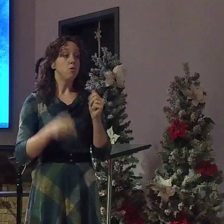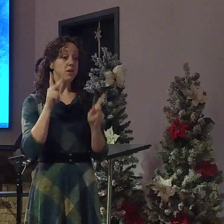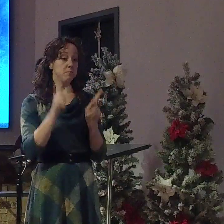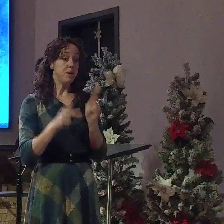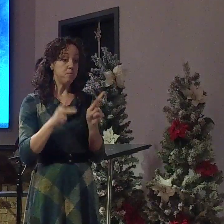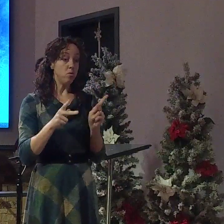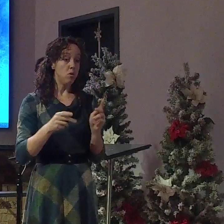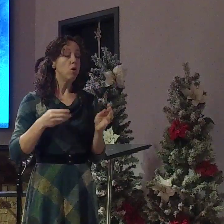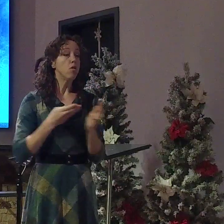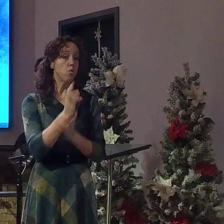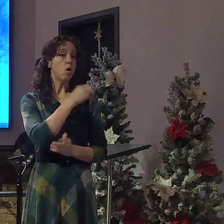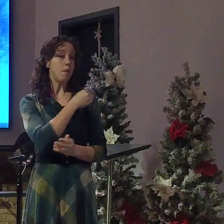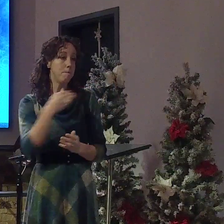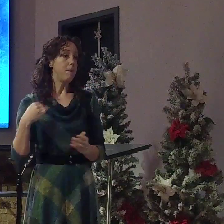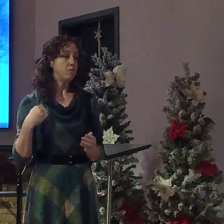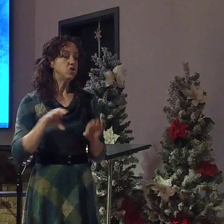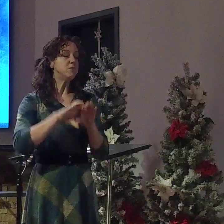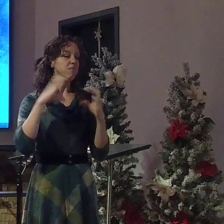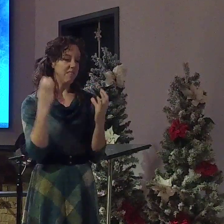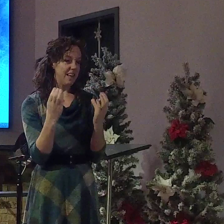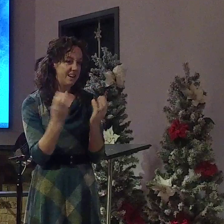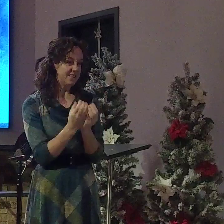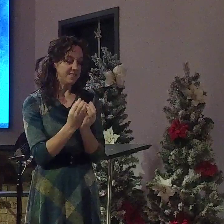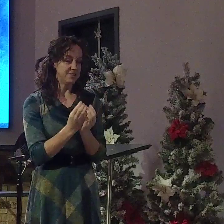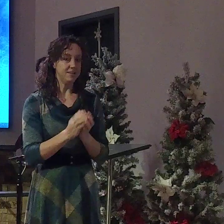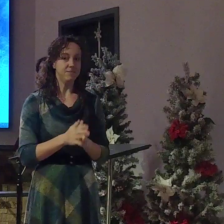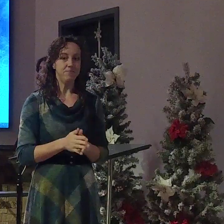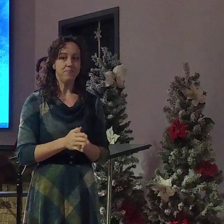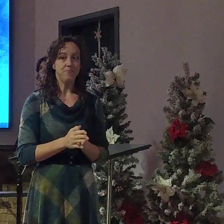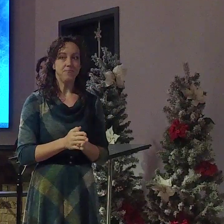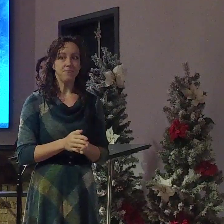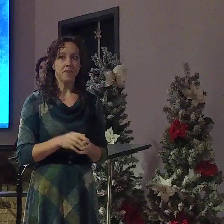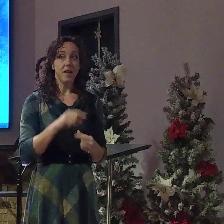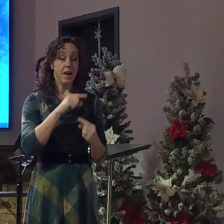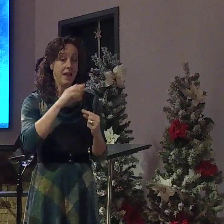I recommend coming early because it fills up pretty quick.